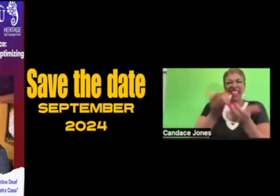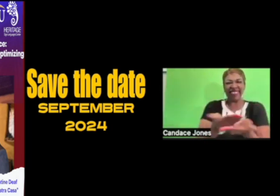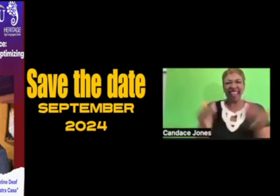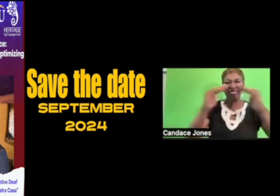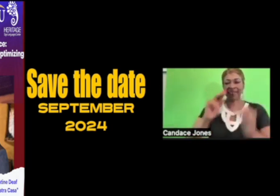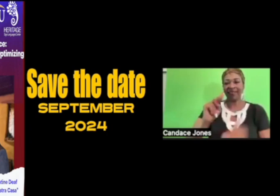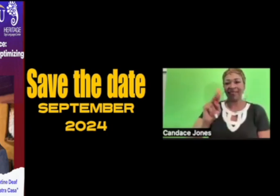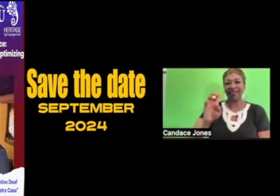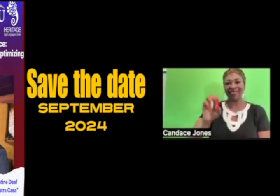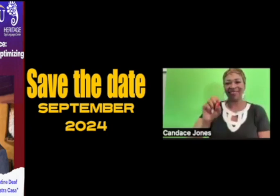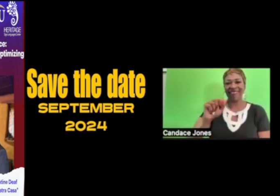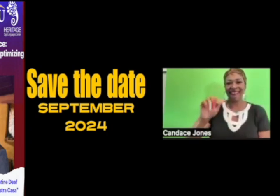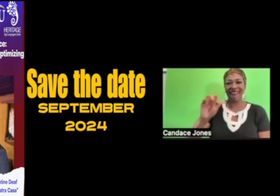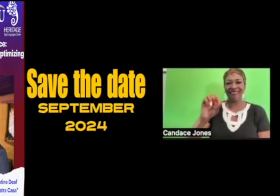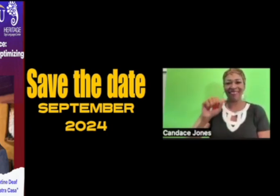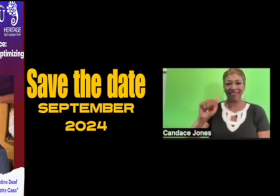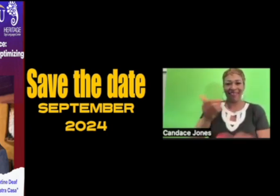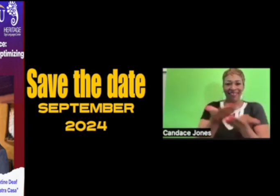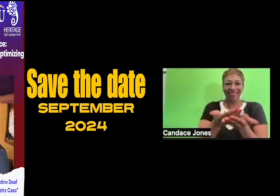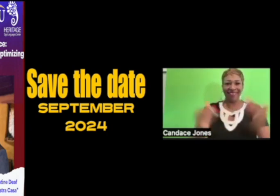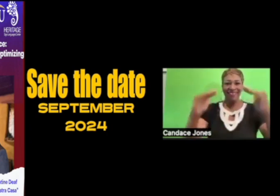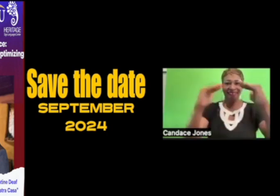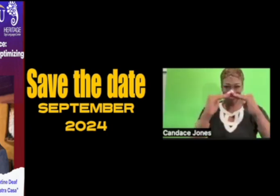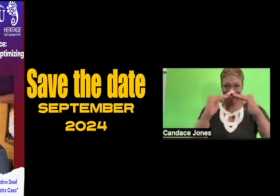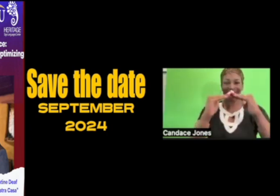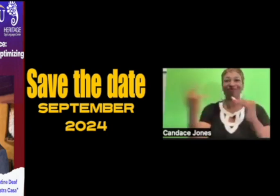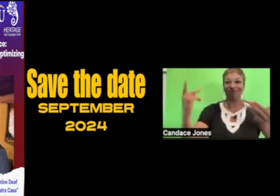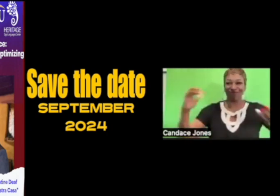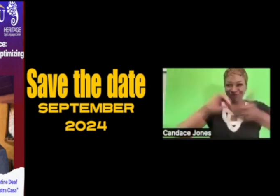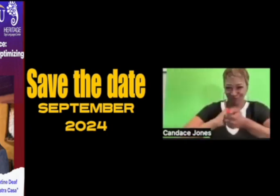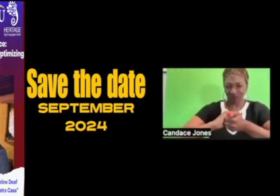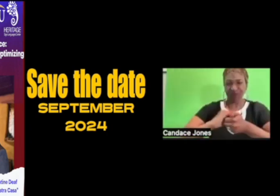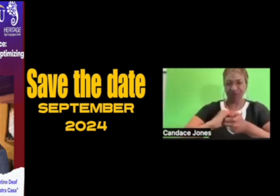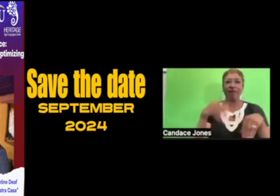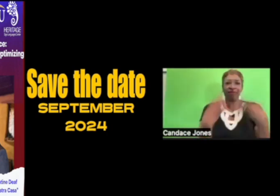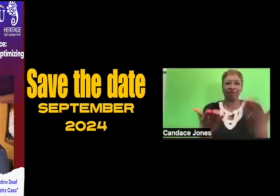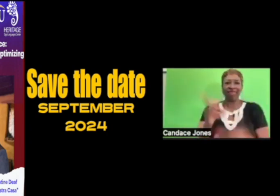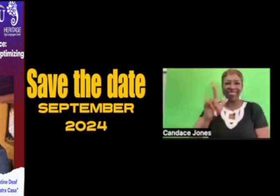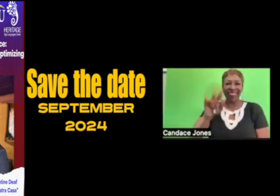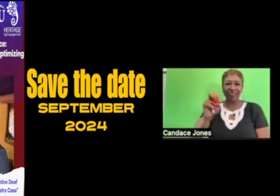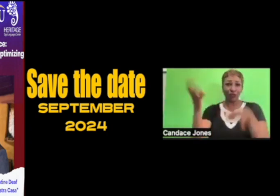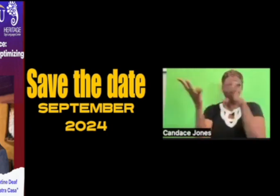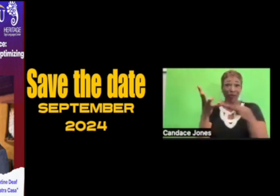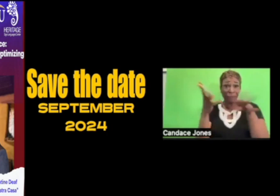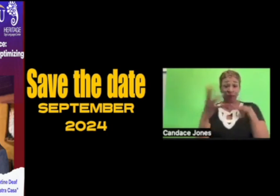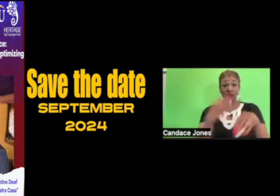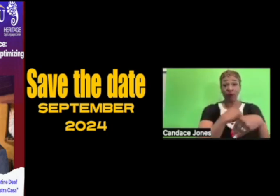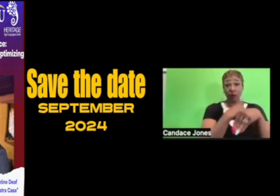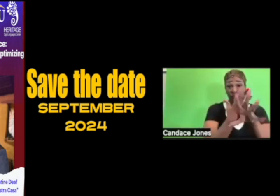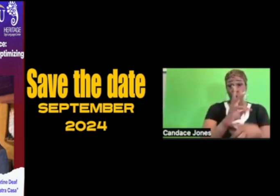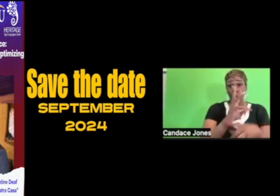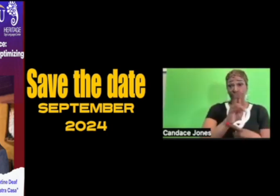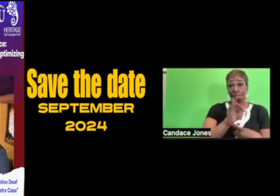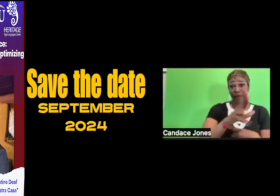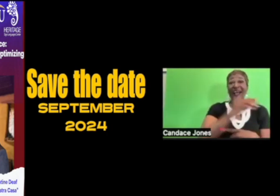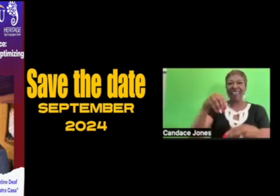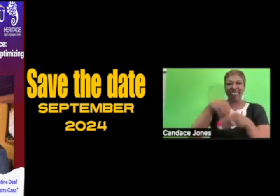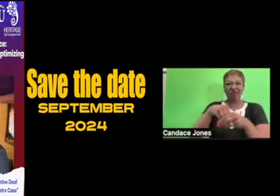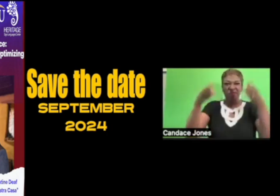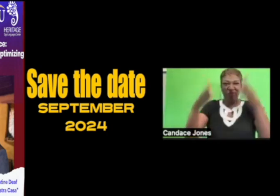overcoming obstacles and optimizing opportunities. And we will be partnering with the Center for